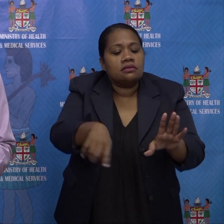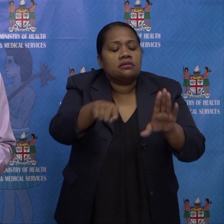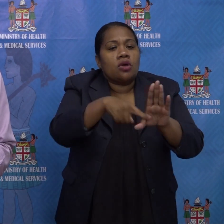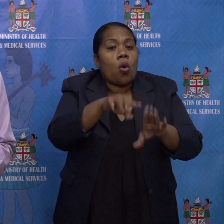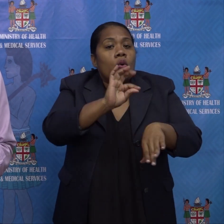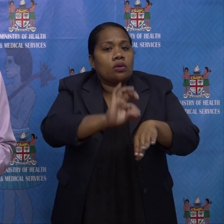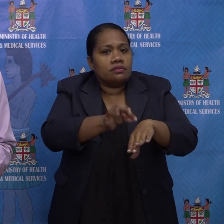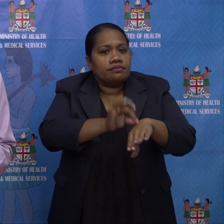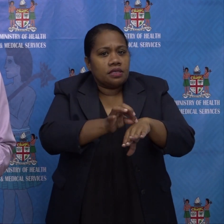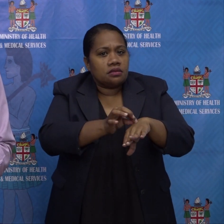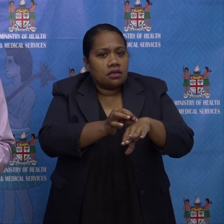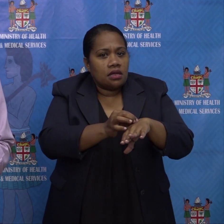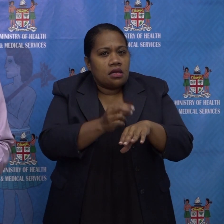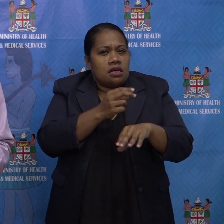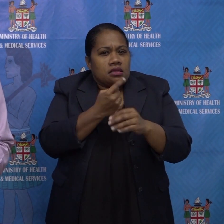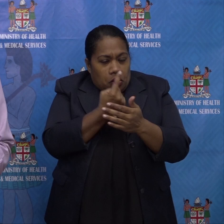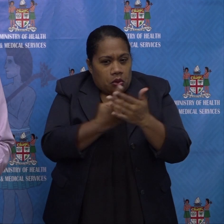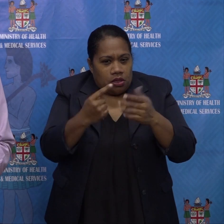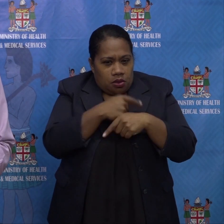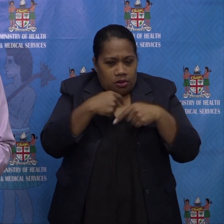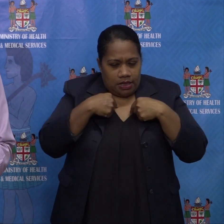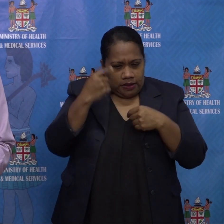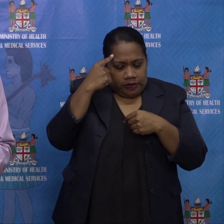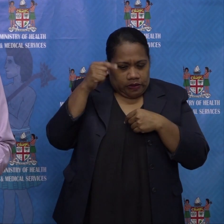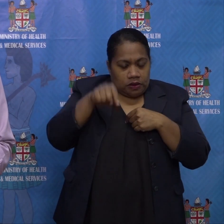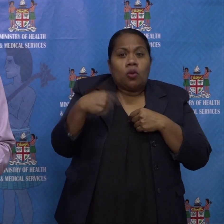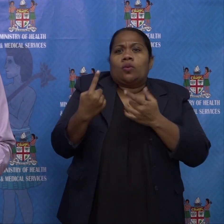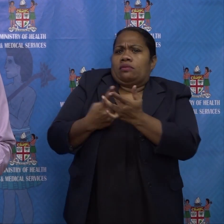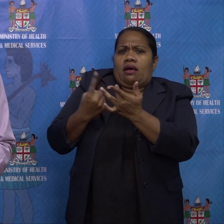can determine who else may or may not have had contact with this patient.